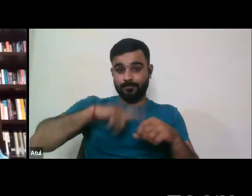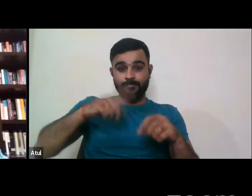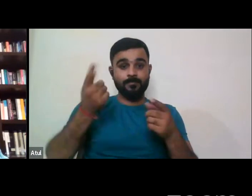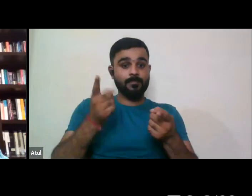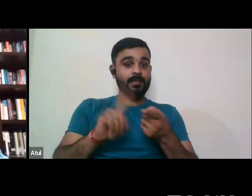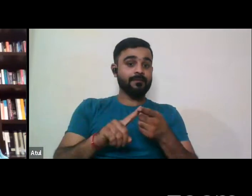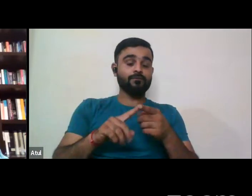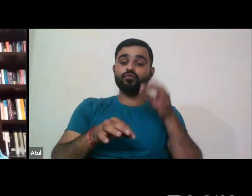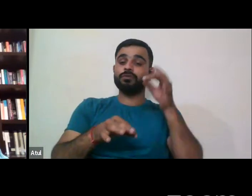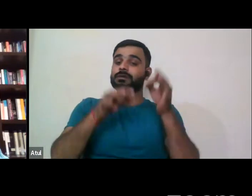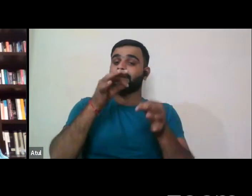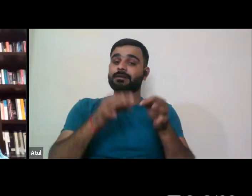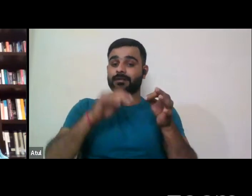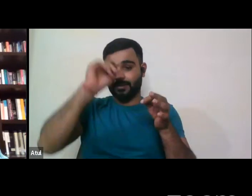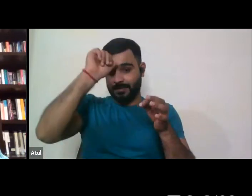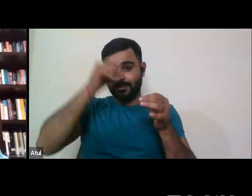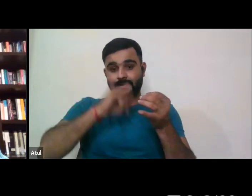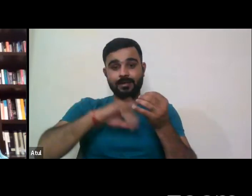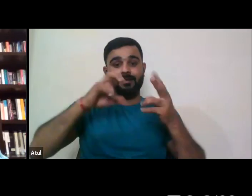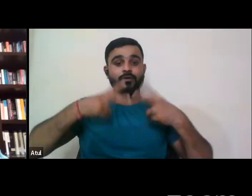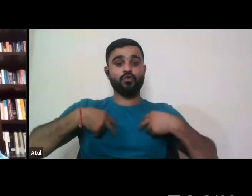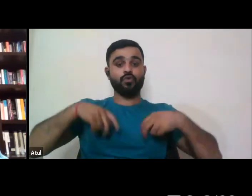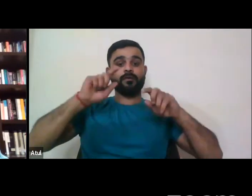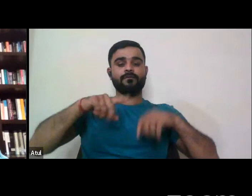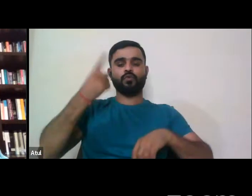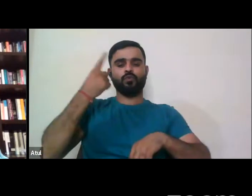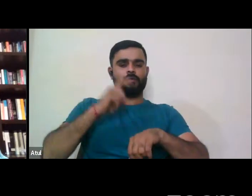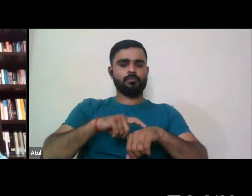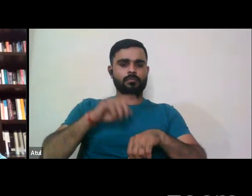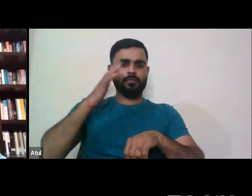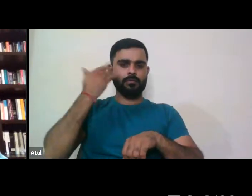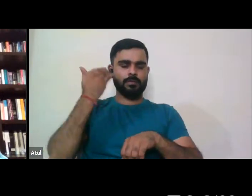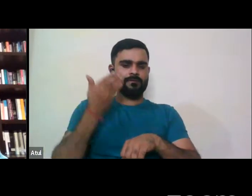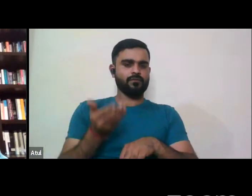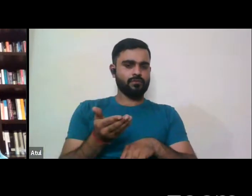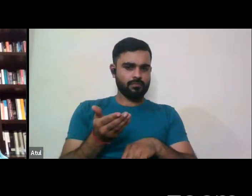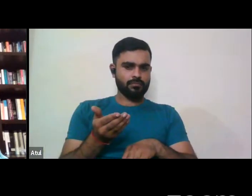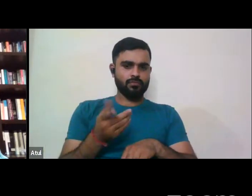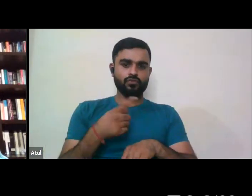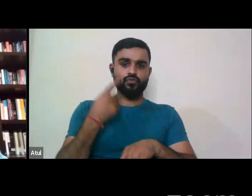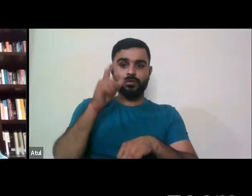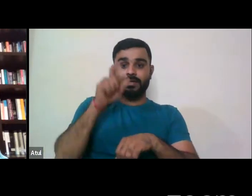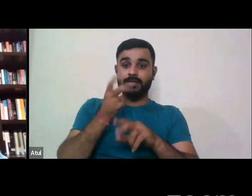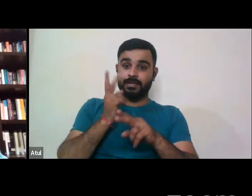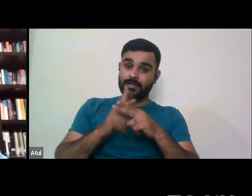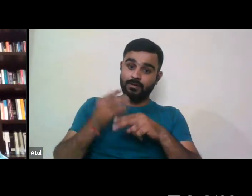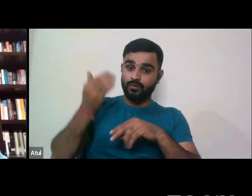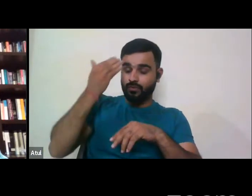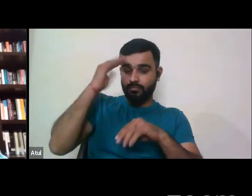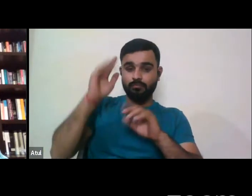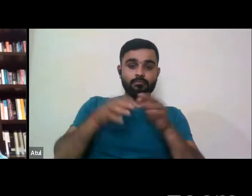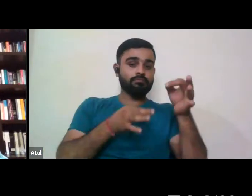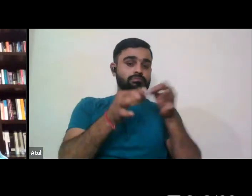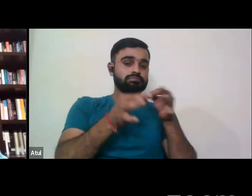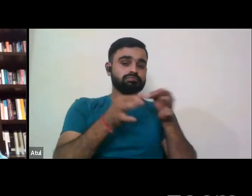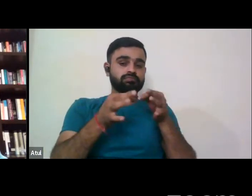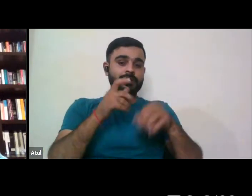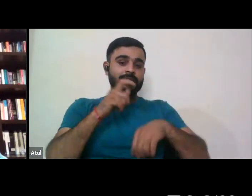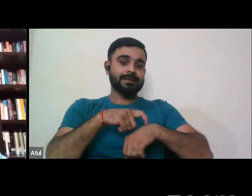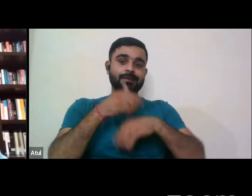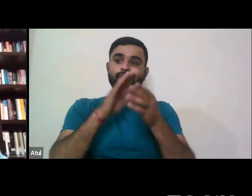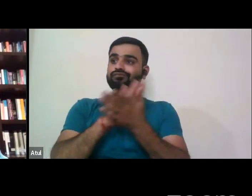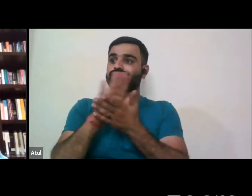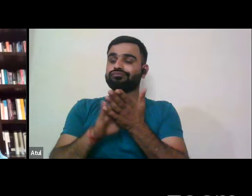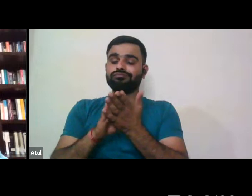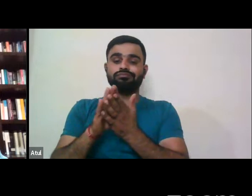Indian judiciary and the Indian Supreme Court happens to be one of the very few who continue to not prescribe outer time limits for